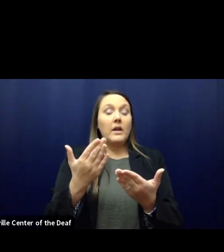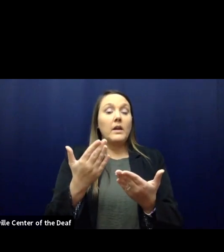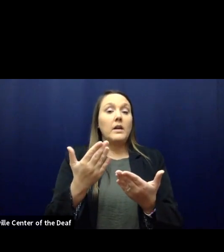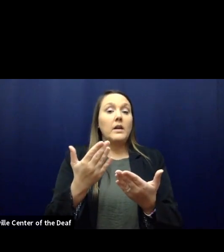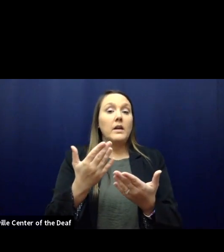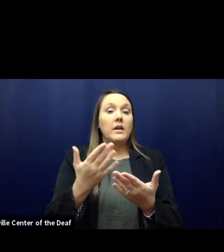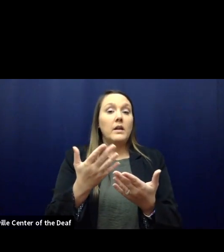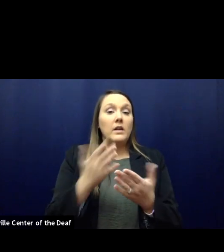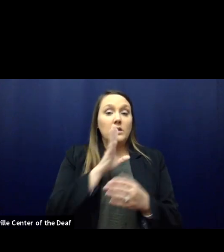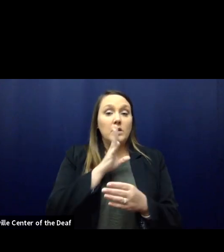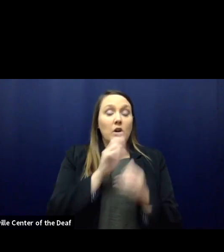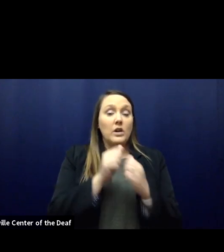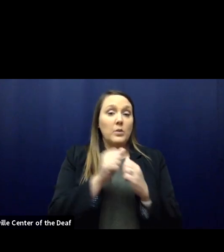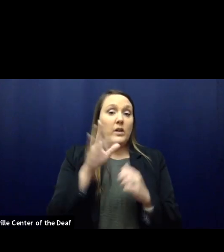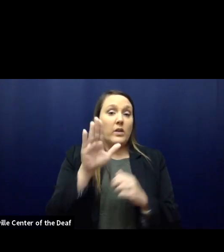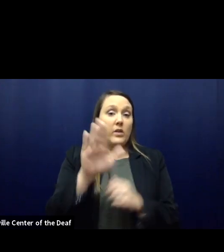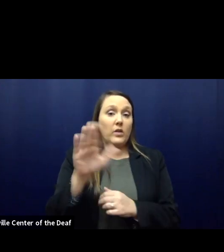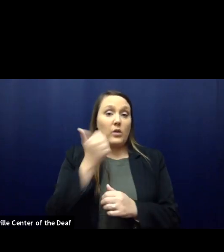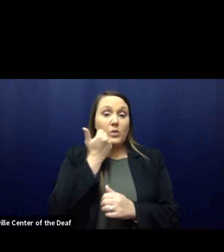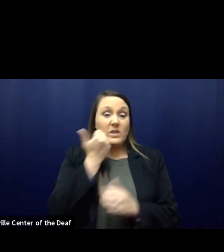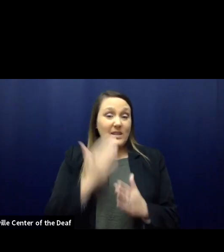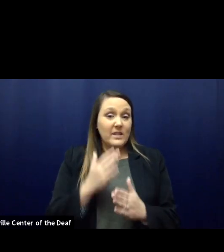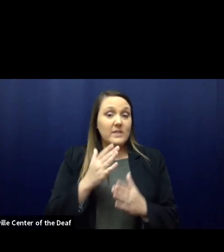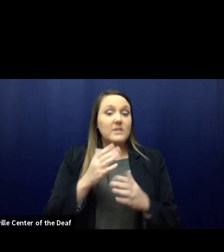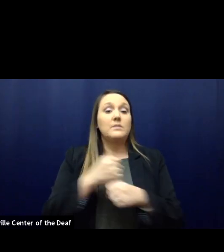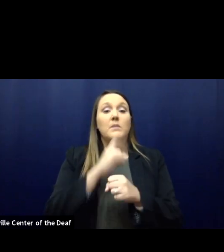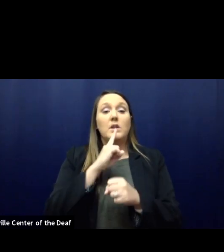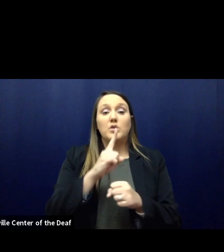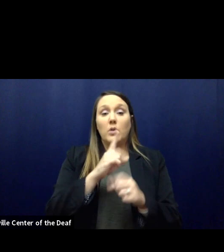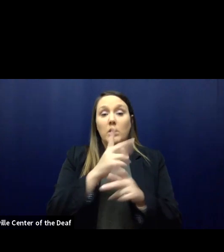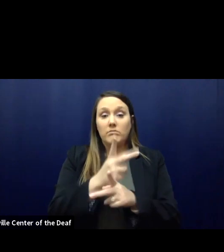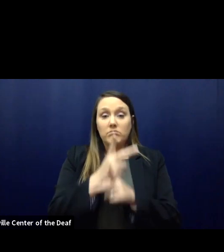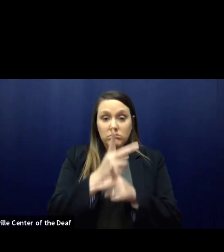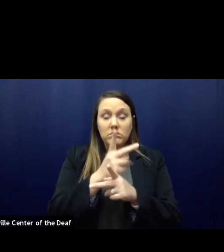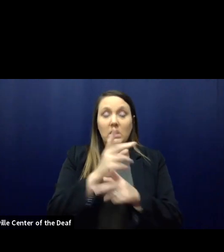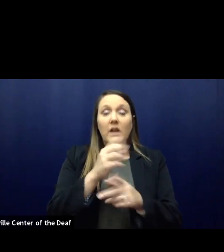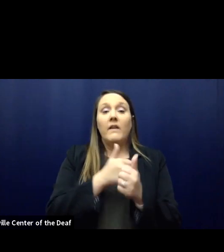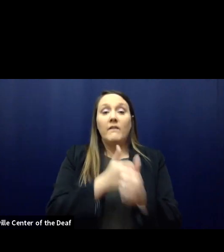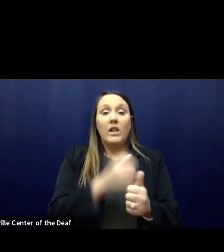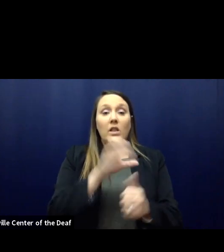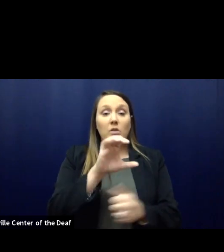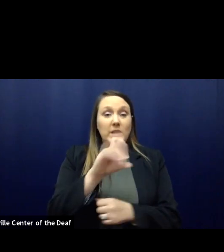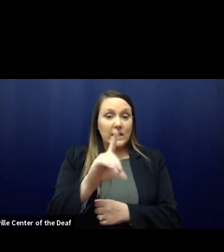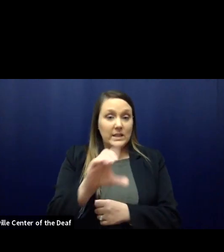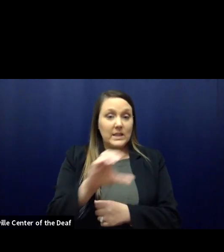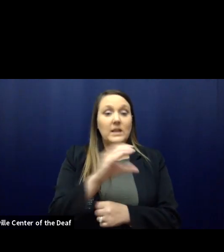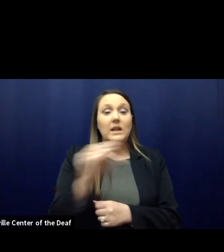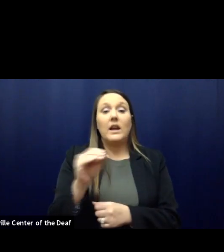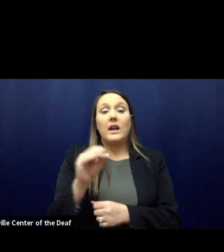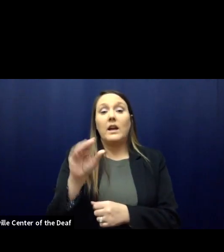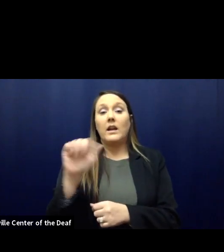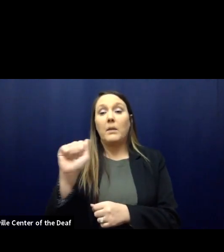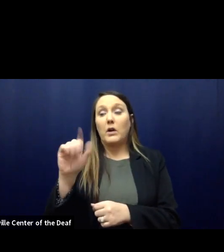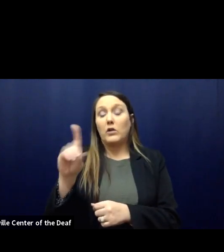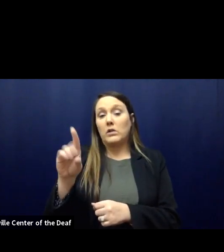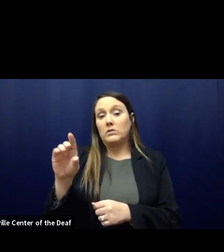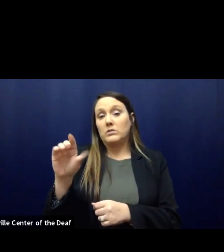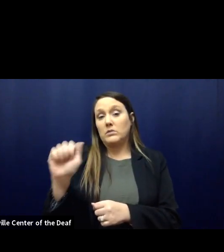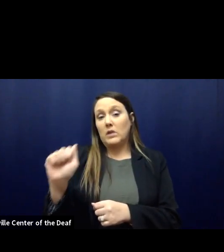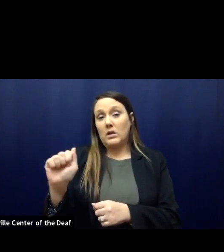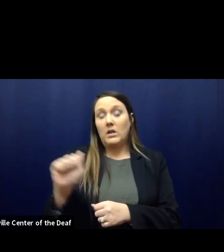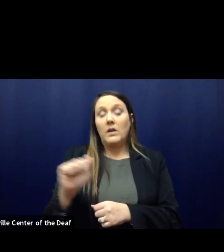and making sure that they're taking all the precautions that CDC and the American Dental Association, I believe is their name, are